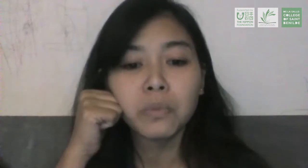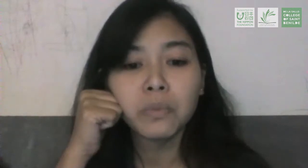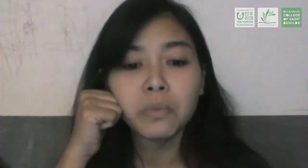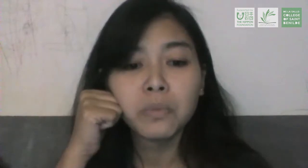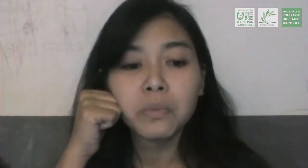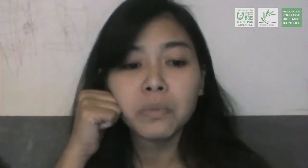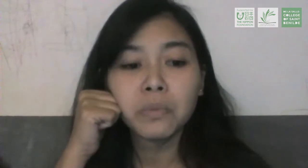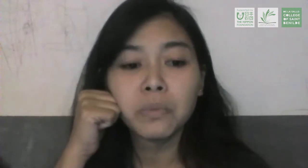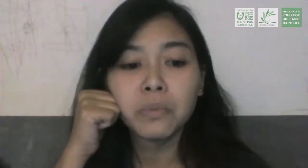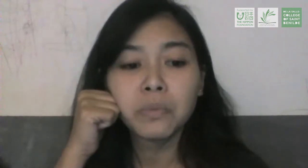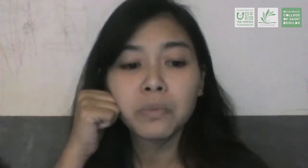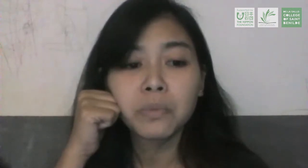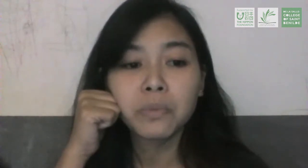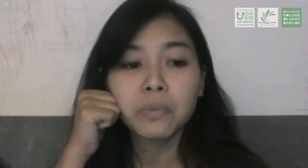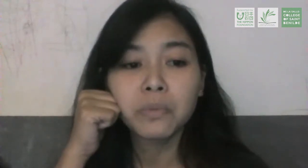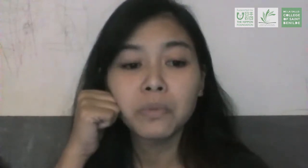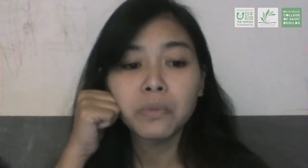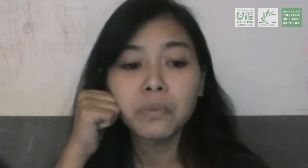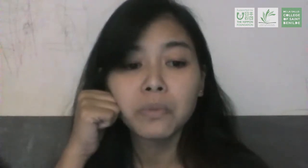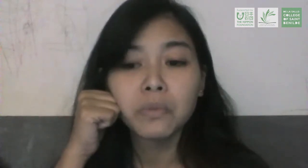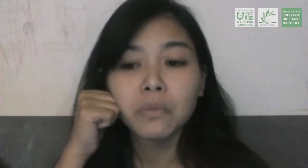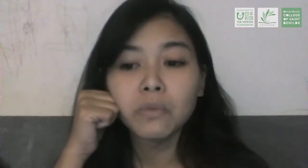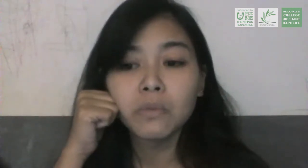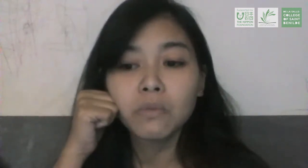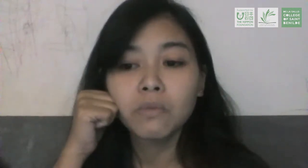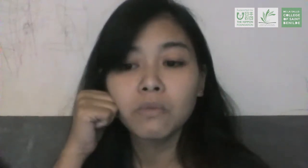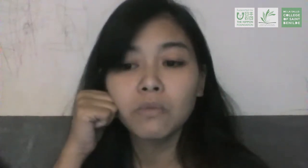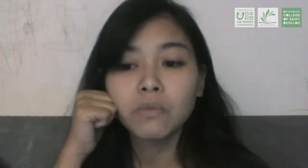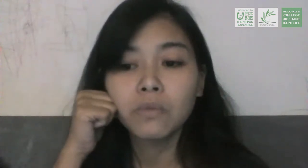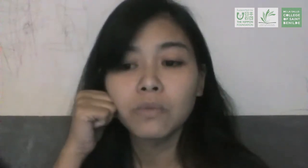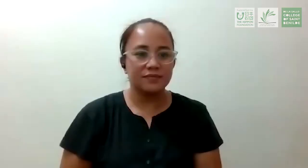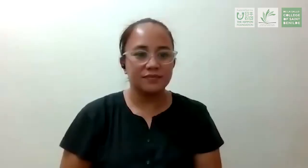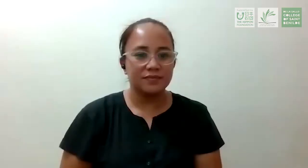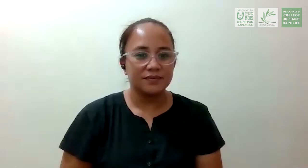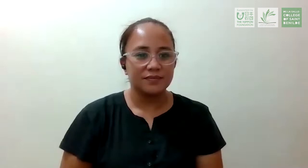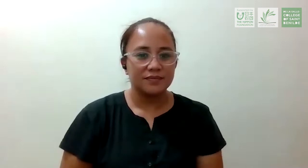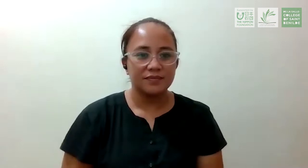develops naturally. Who are you teaching, deaf or hearing?